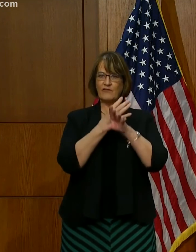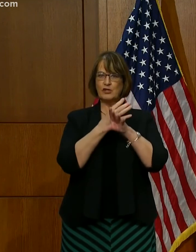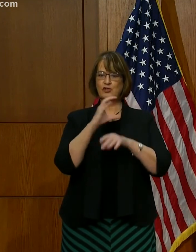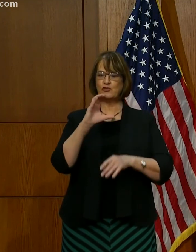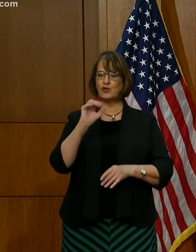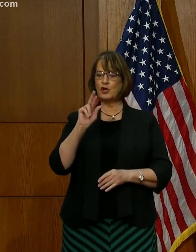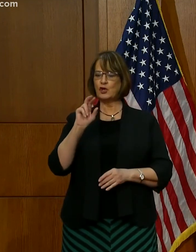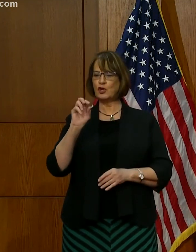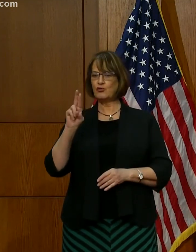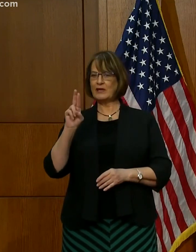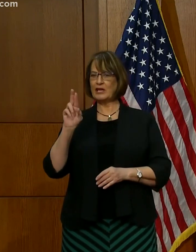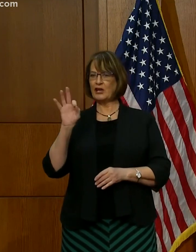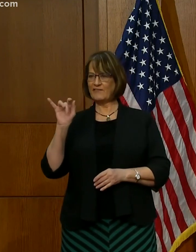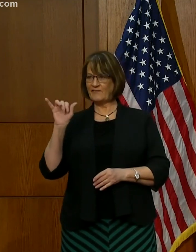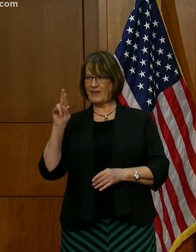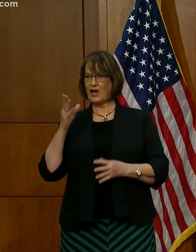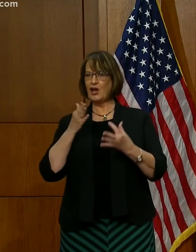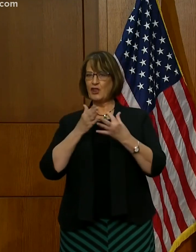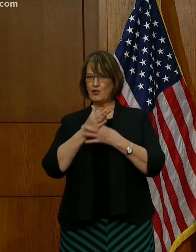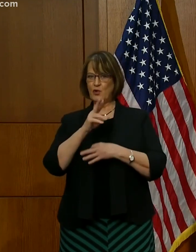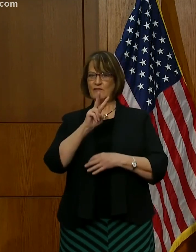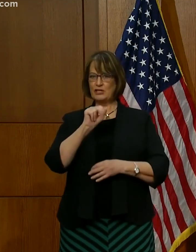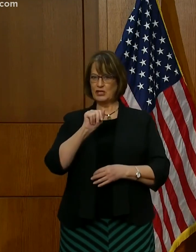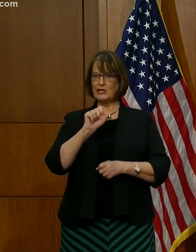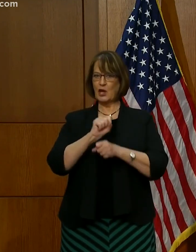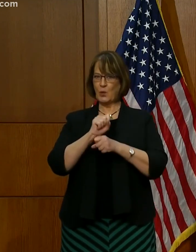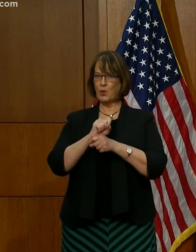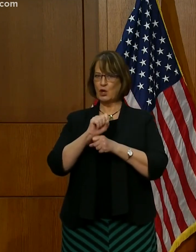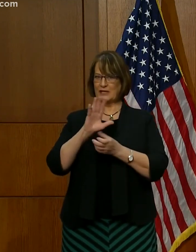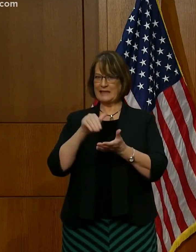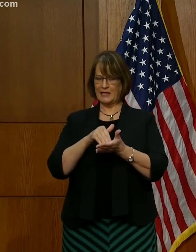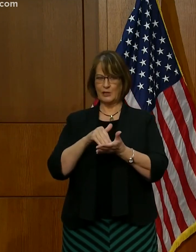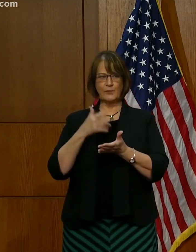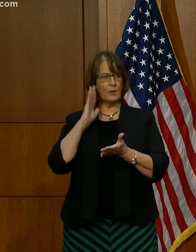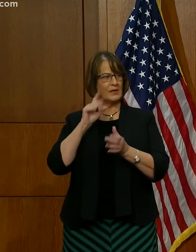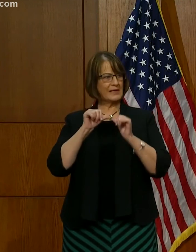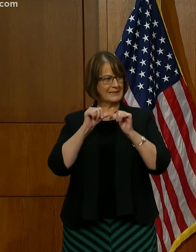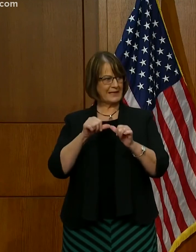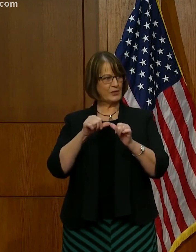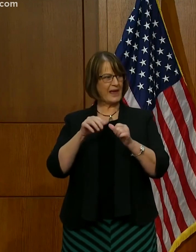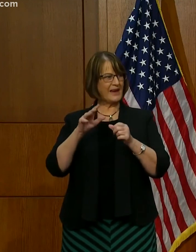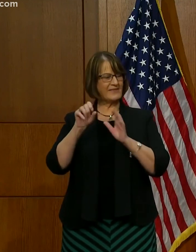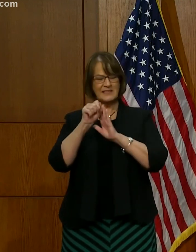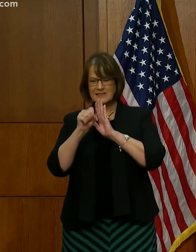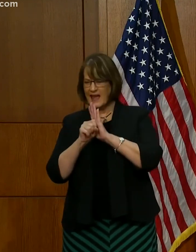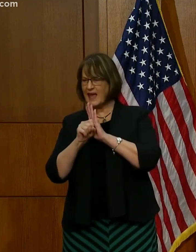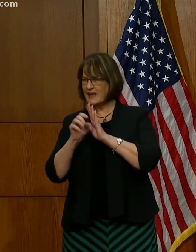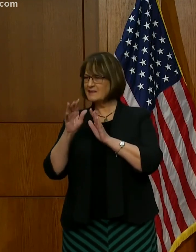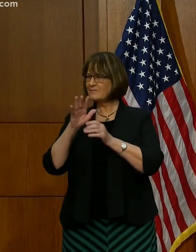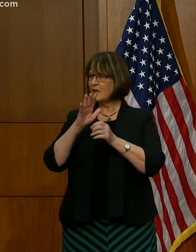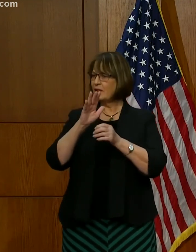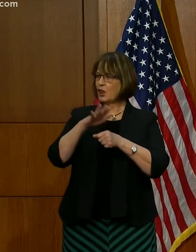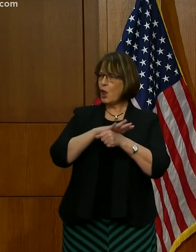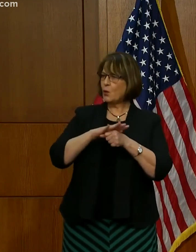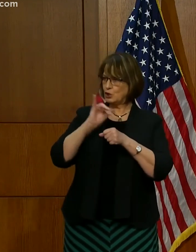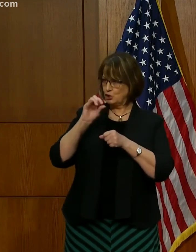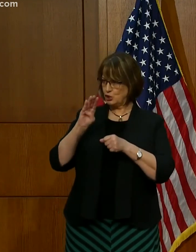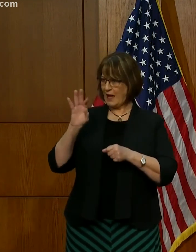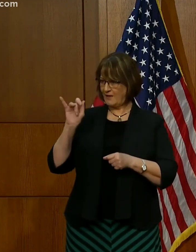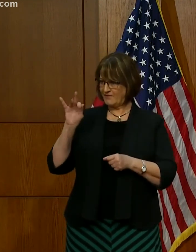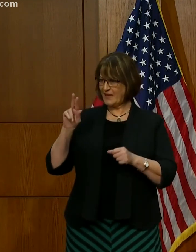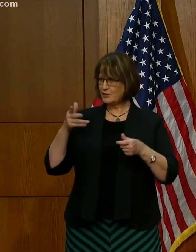Virginia Career Work Centers. We'll continue to have local and statewide job fairs to help people get back to work